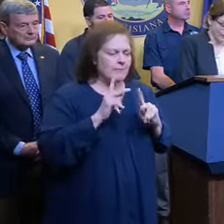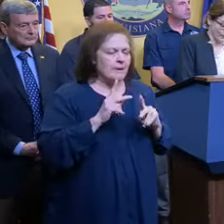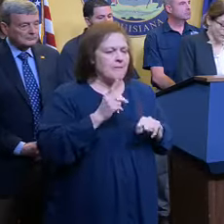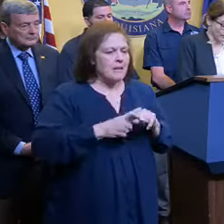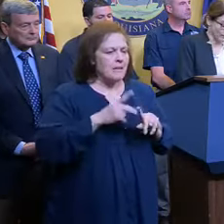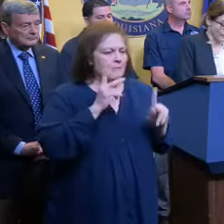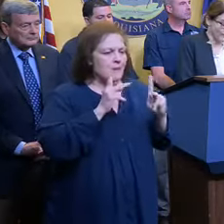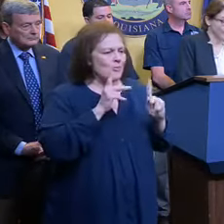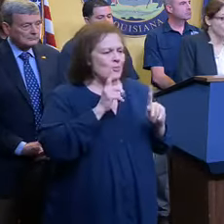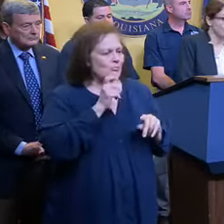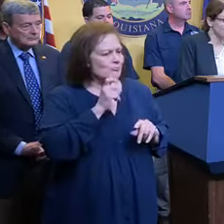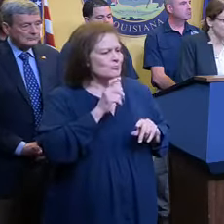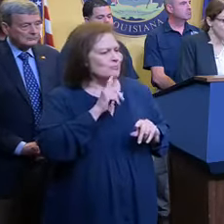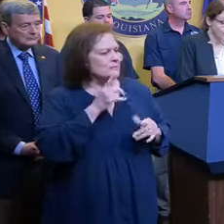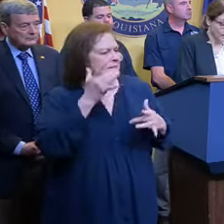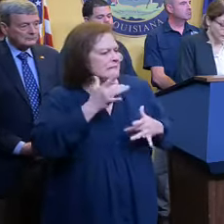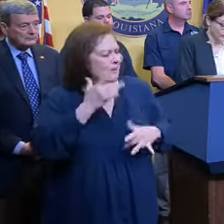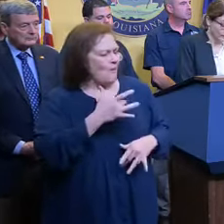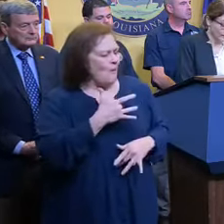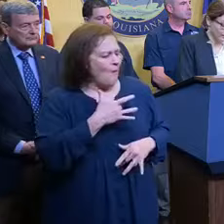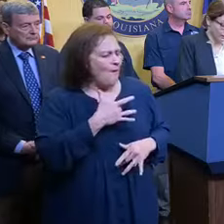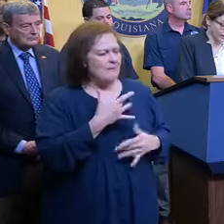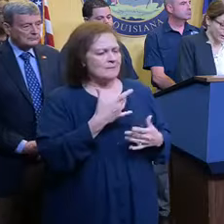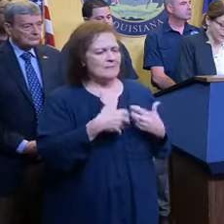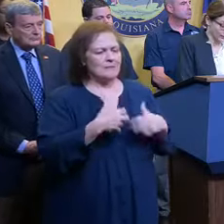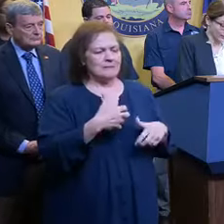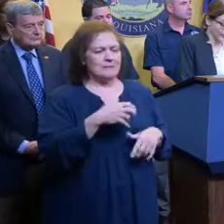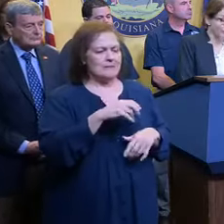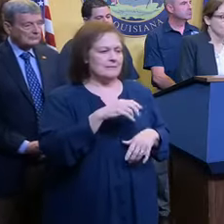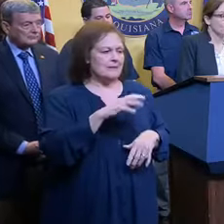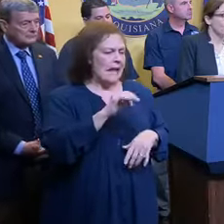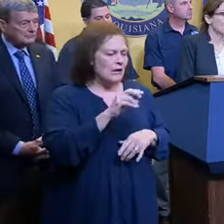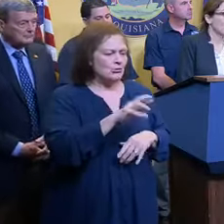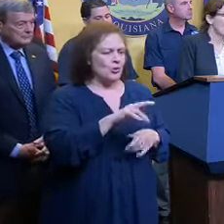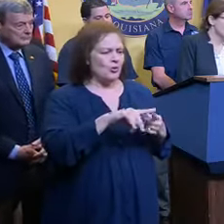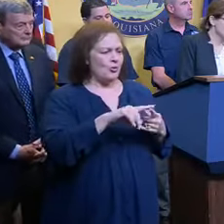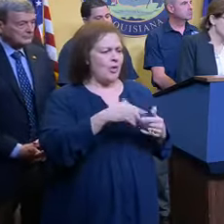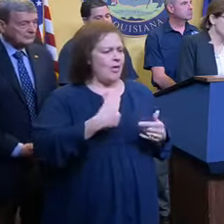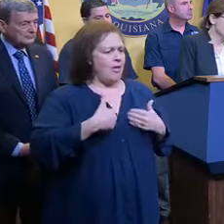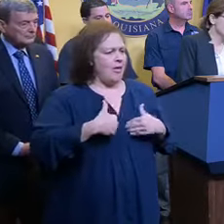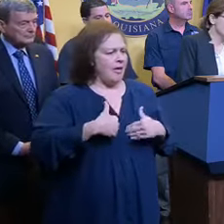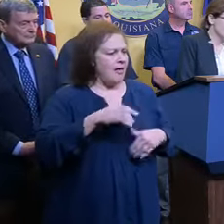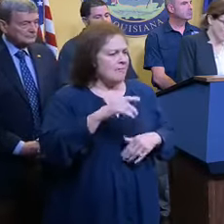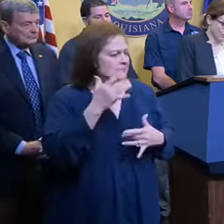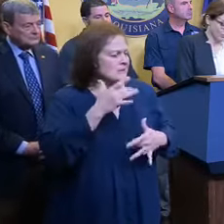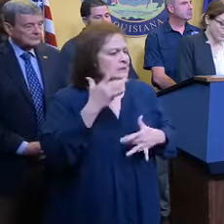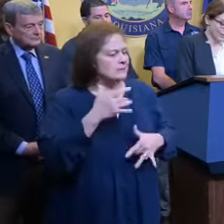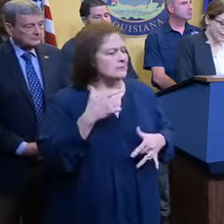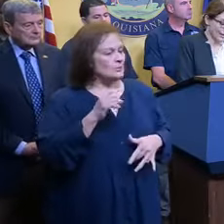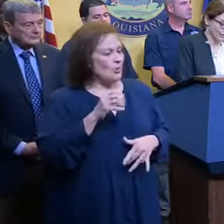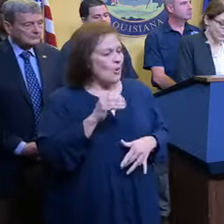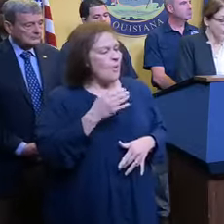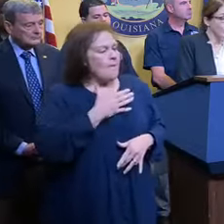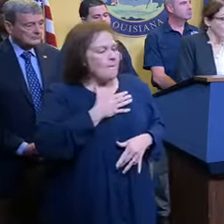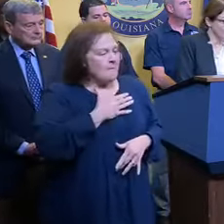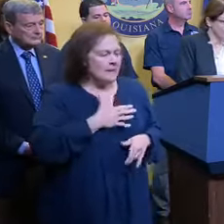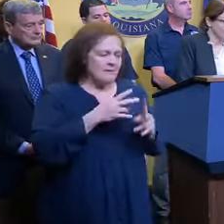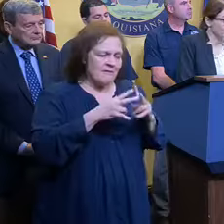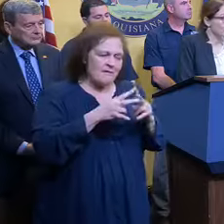chronic medical conditions such as heart disease, lung disease, or cancer. We are asking these community members to take